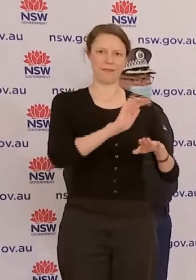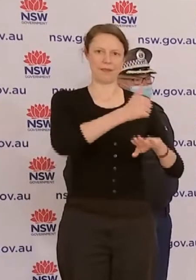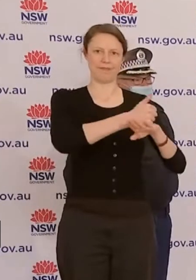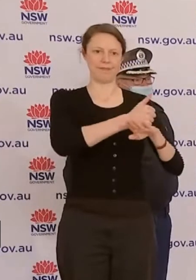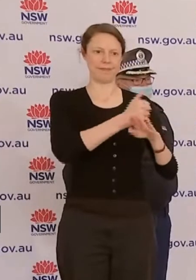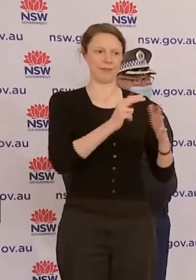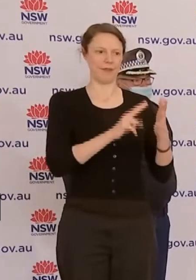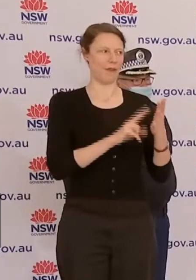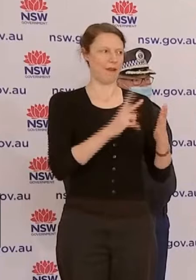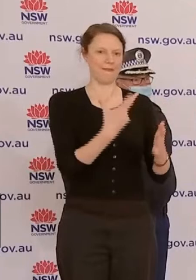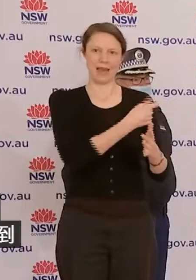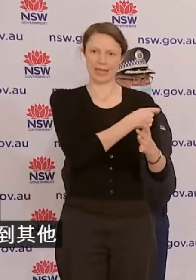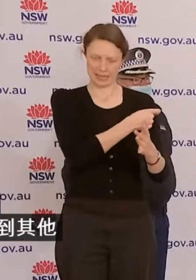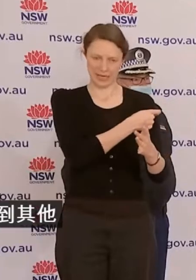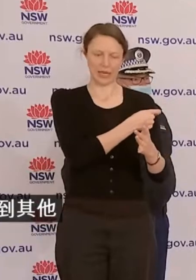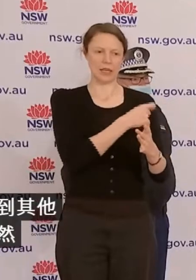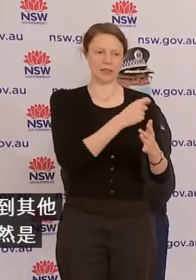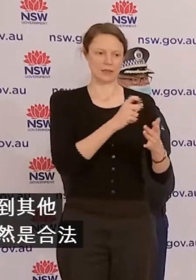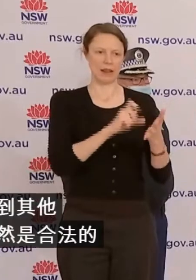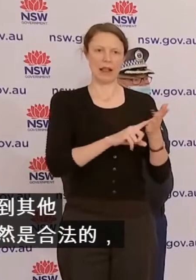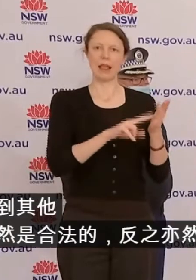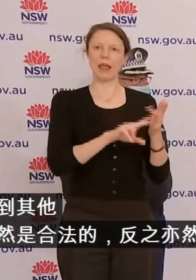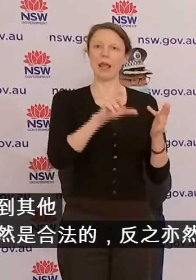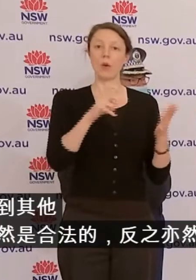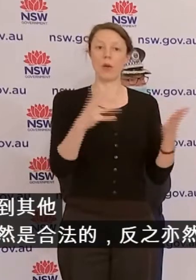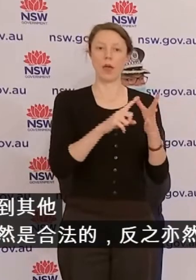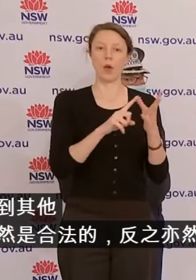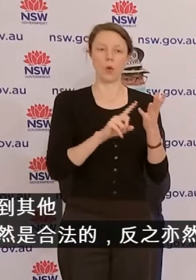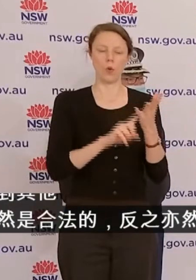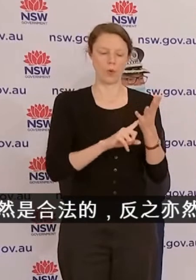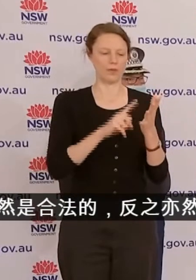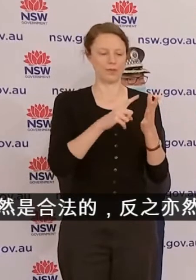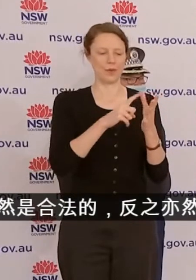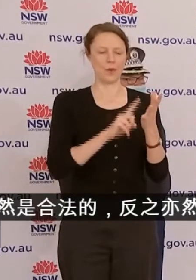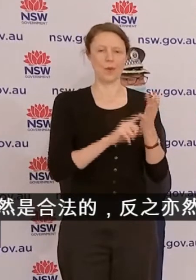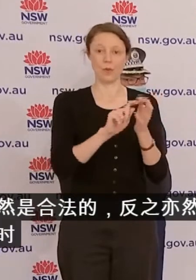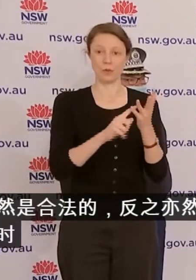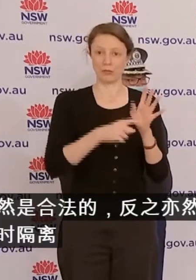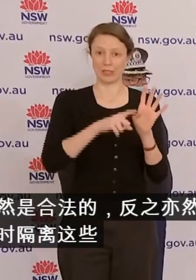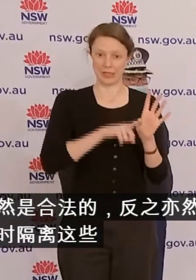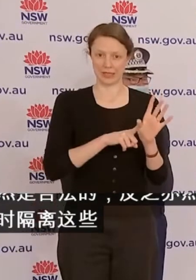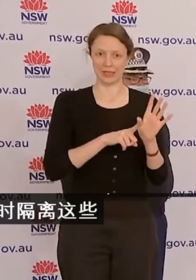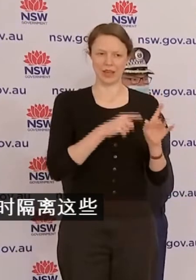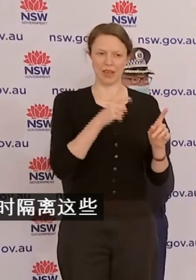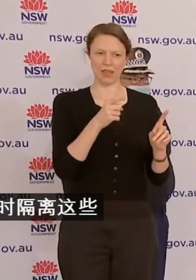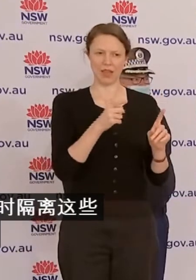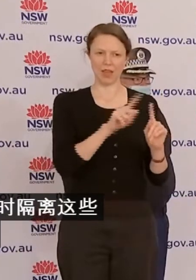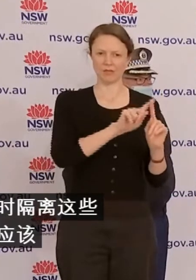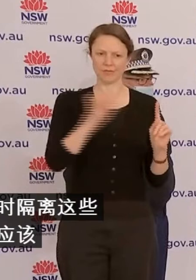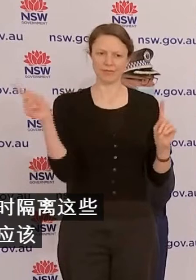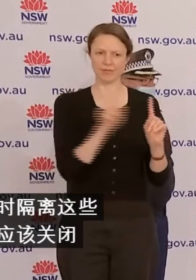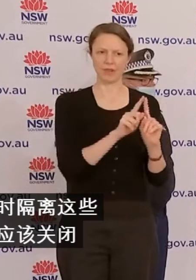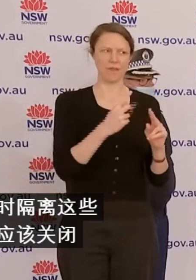still legal for people to travel from Sydney to the regions or vice versa for a vaccine and not isolate on return. Are these loopholes that we should